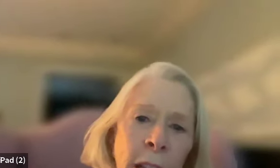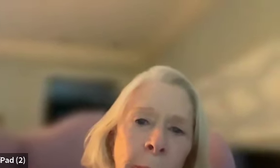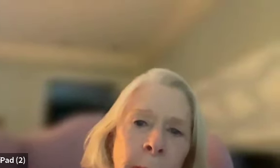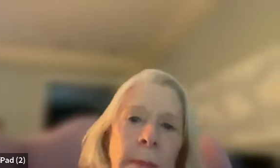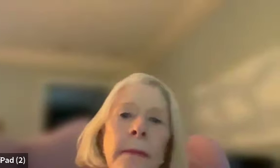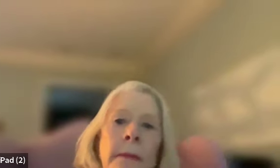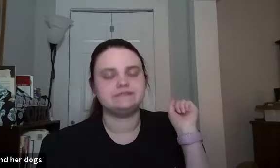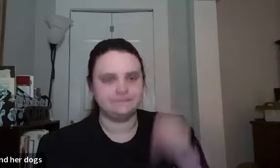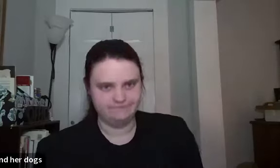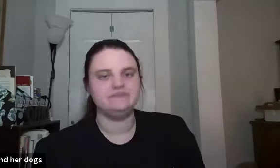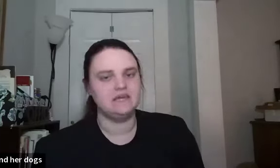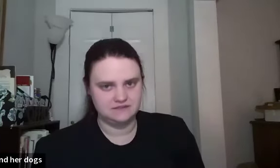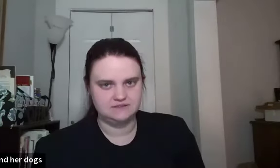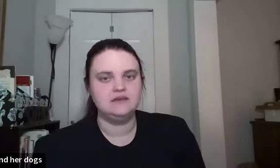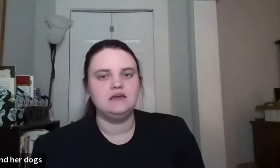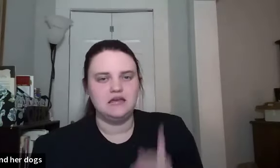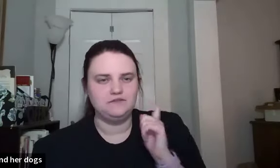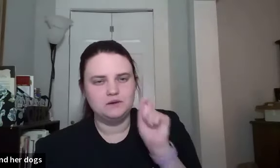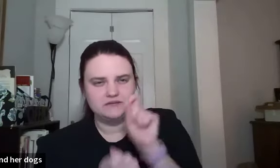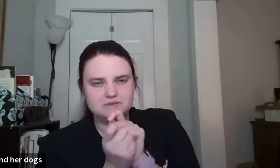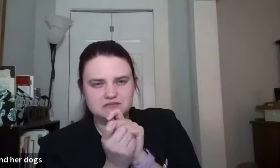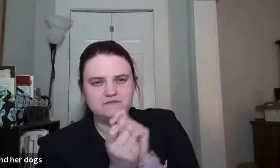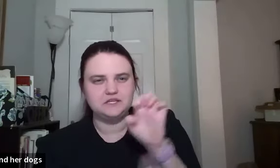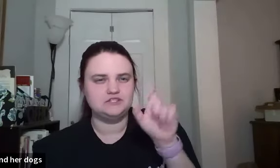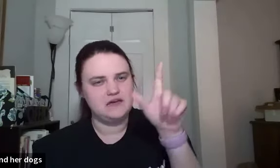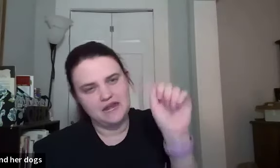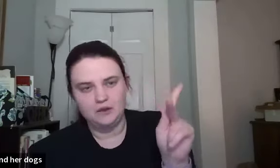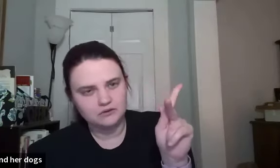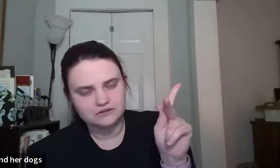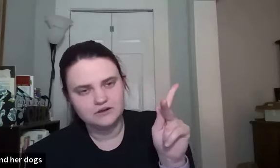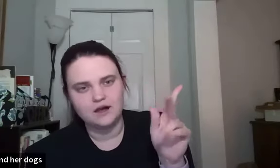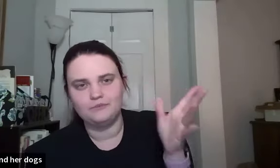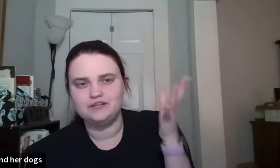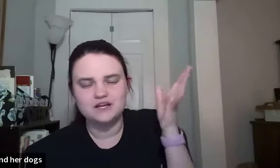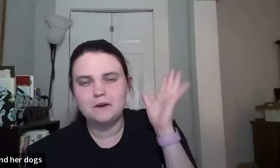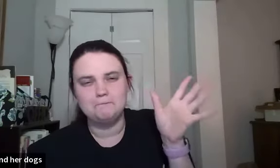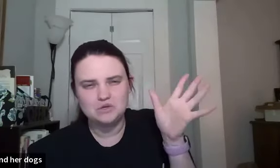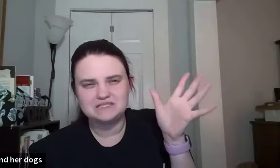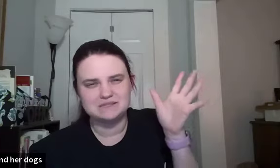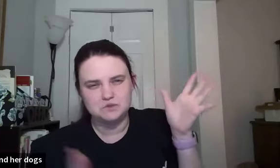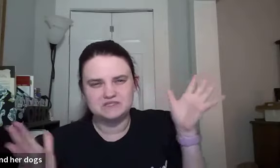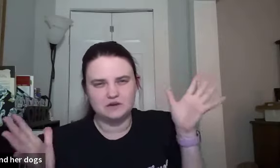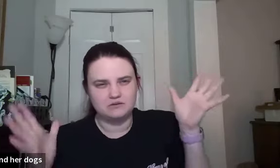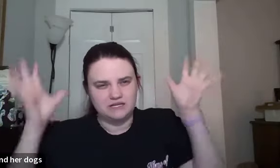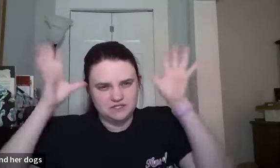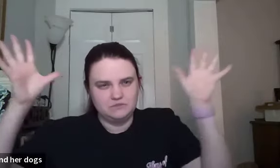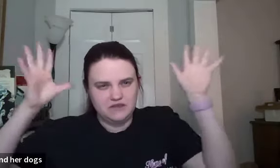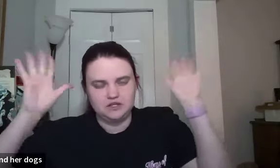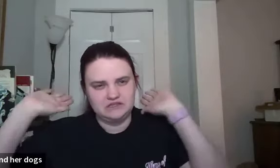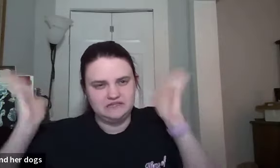same? Yes. Okay. Yes. If you want to be specific, you just add that elk. When you're talking about moose, since moose is already assumed there, you leave